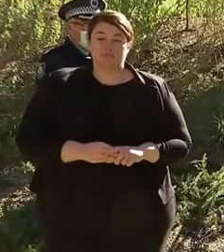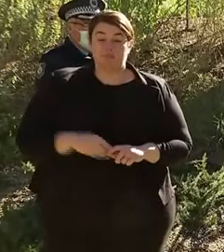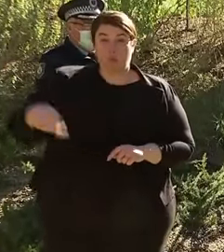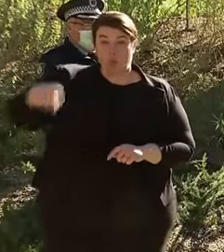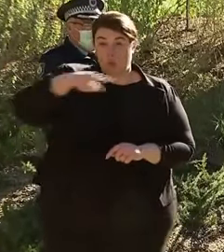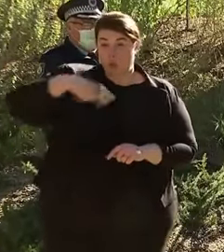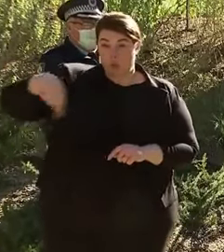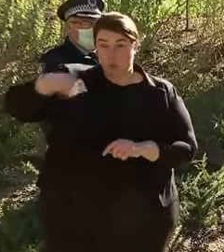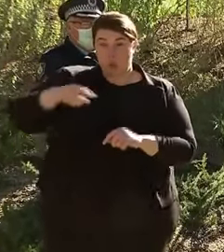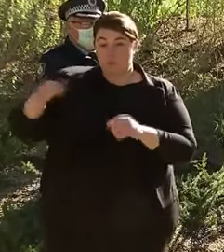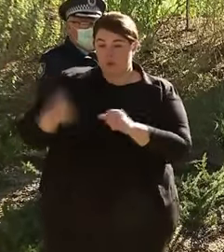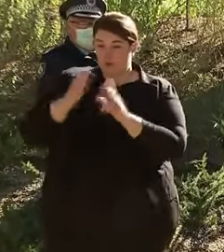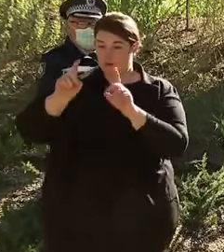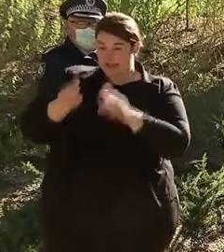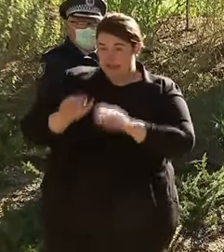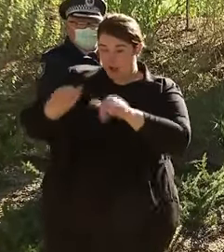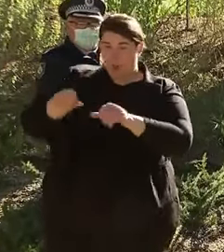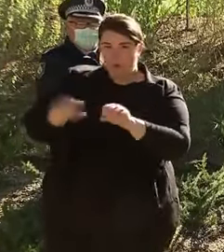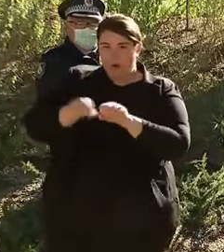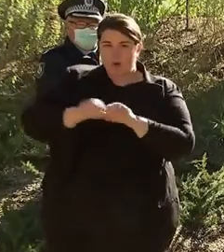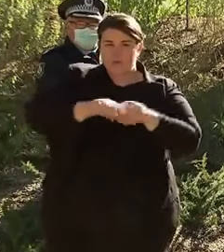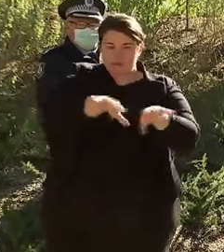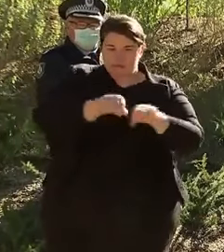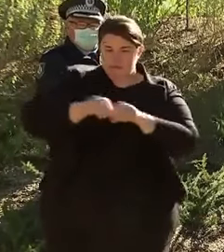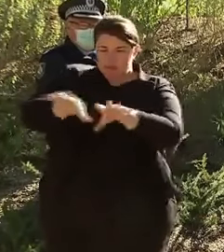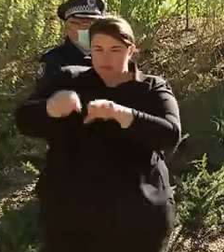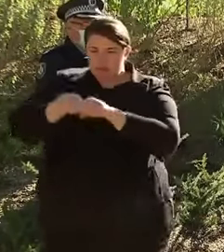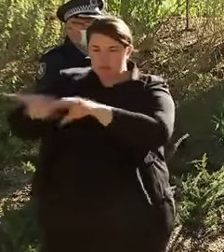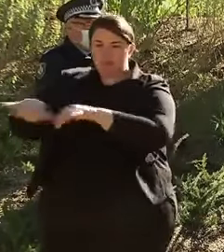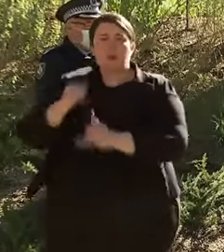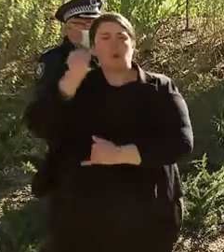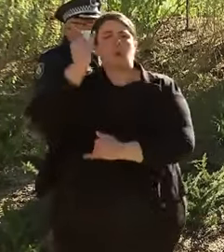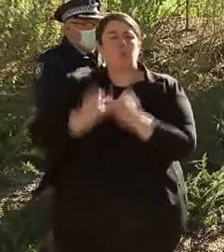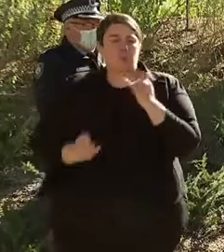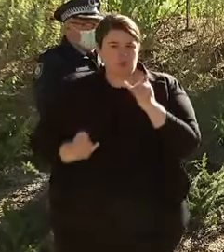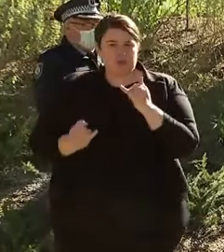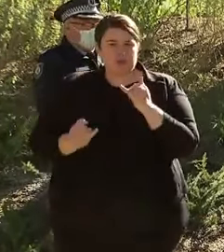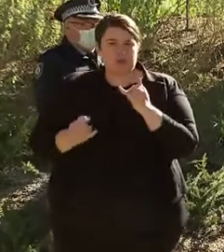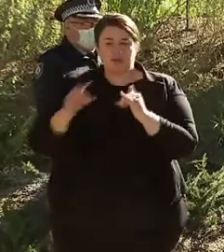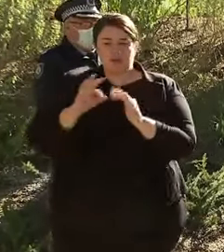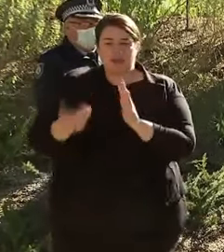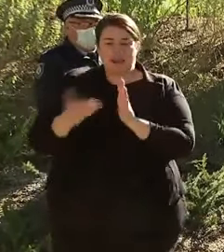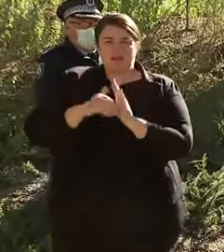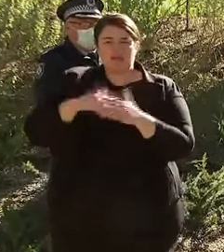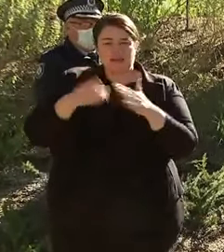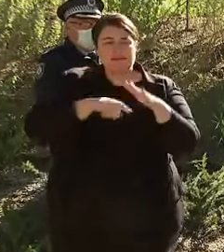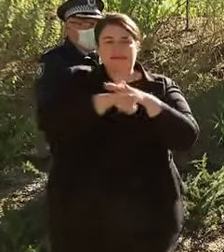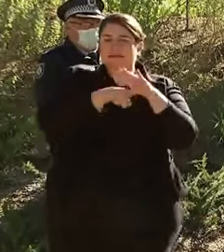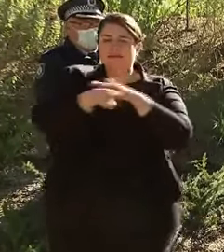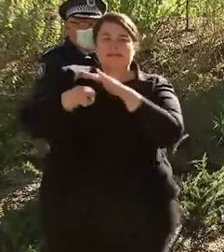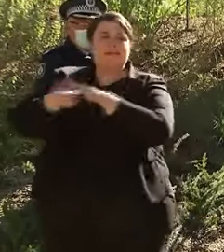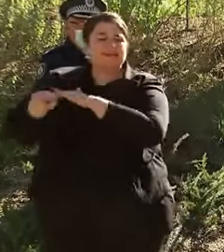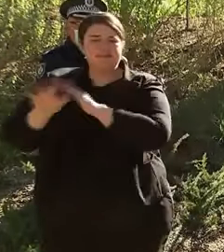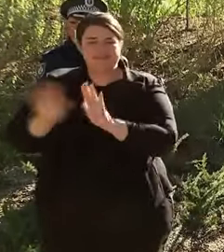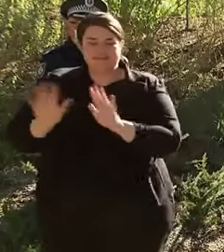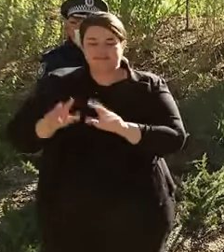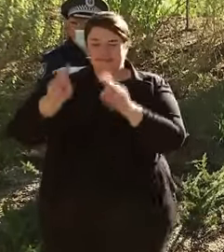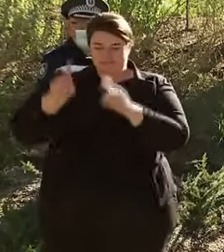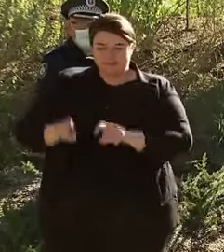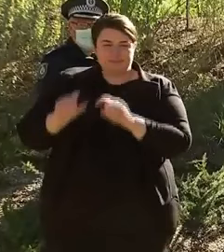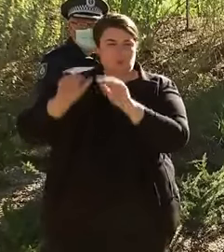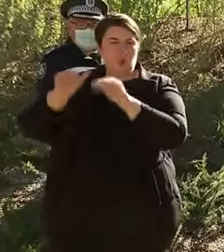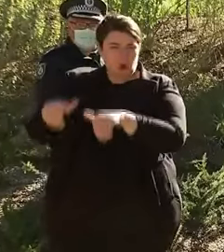cases are contained and not to have not added any new days of exposure, infection to the